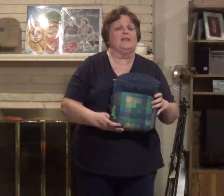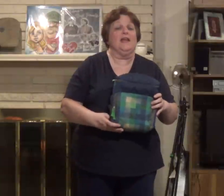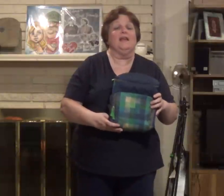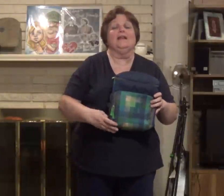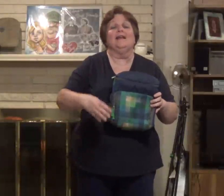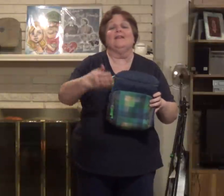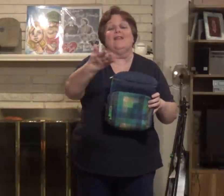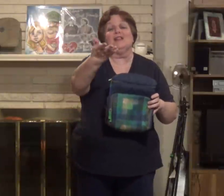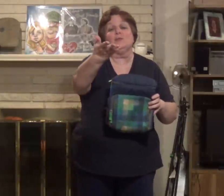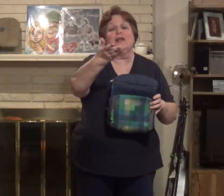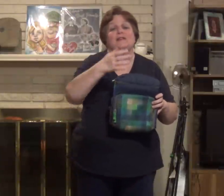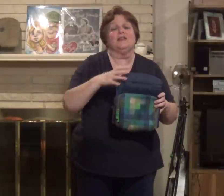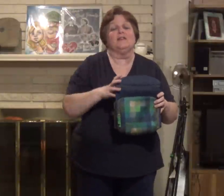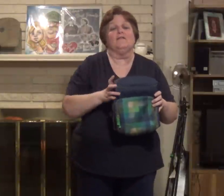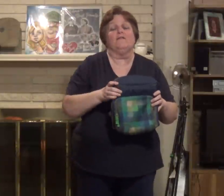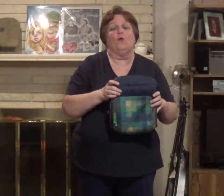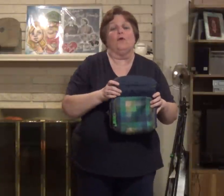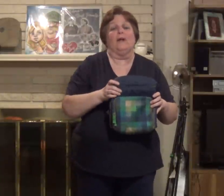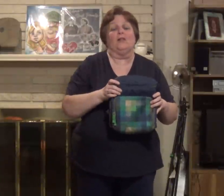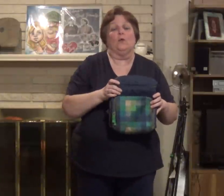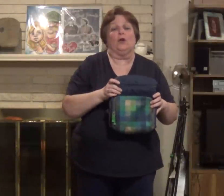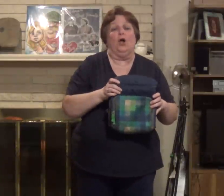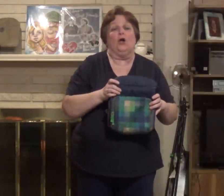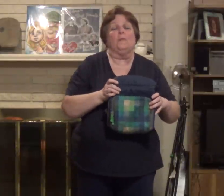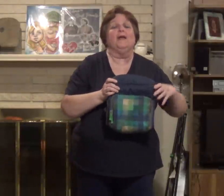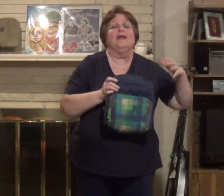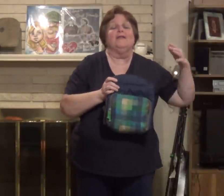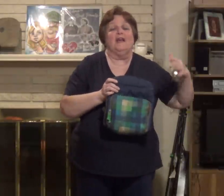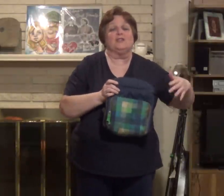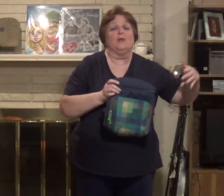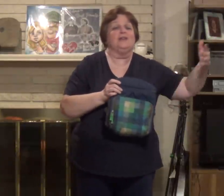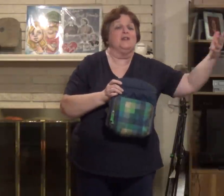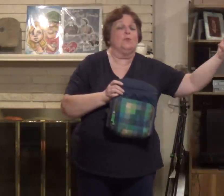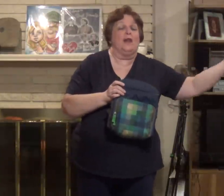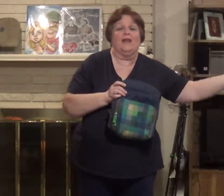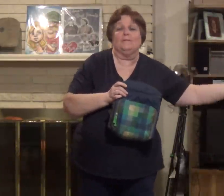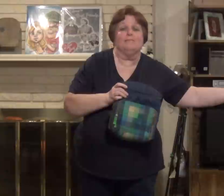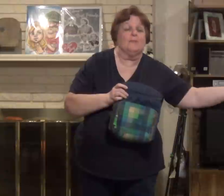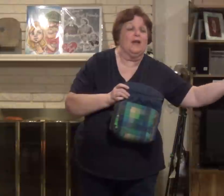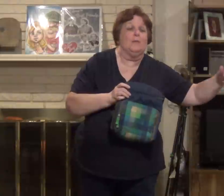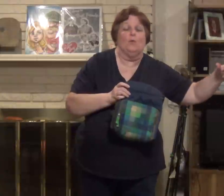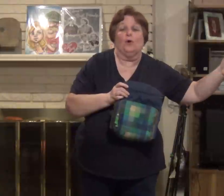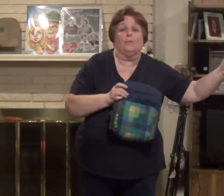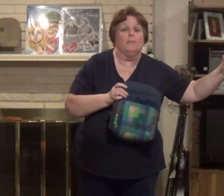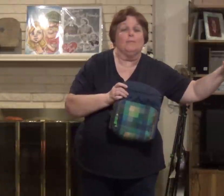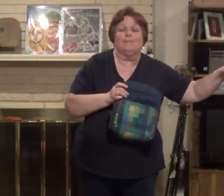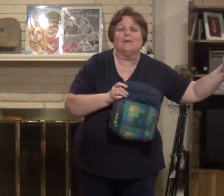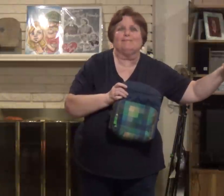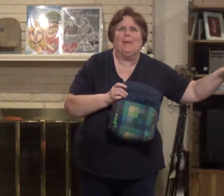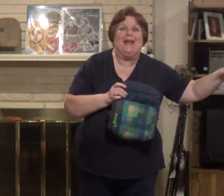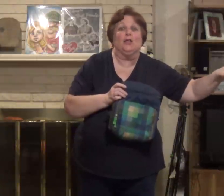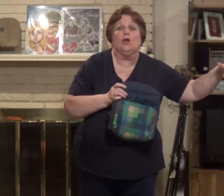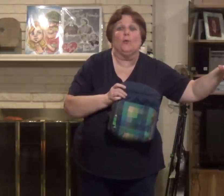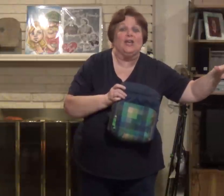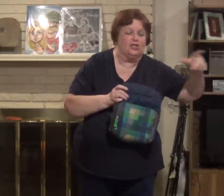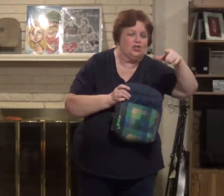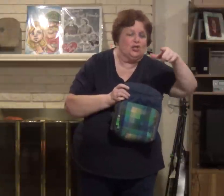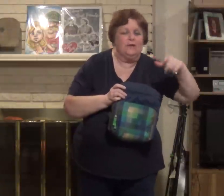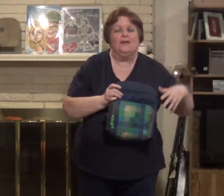day. That's what I did for my lower carb. That's what I did when I ate kind of more paleo-ish.